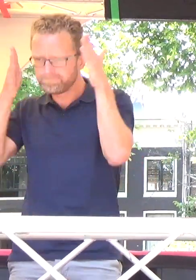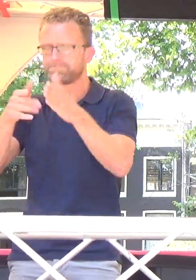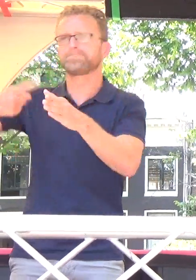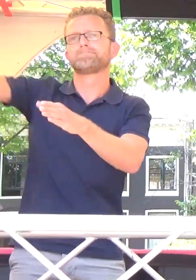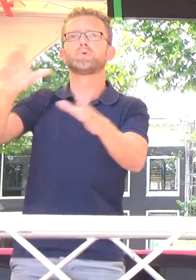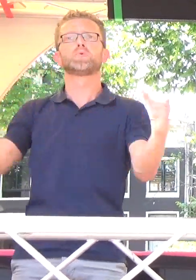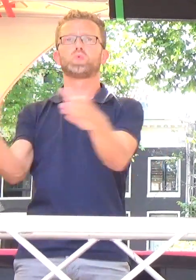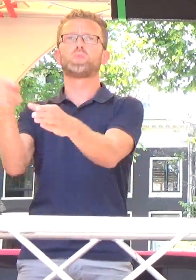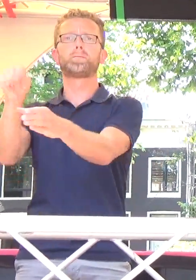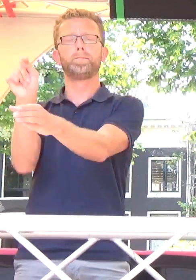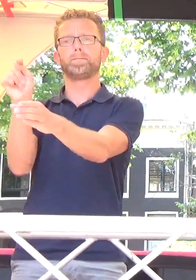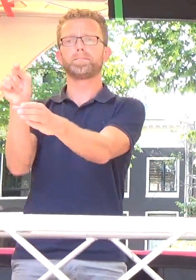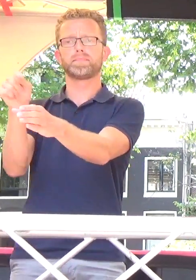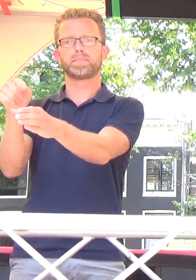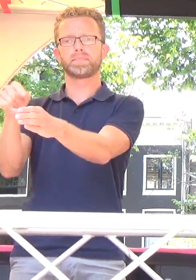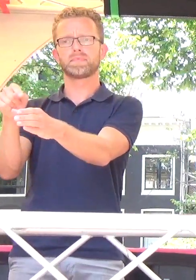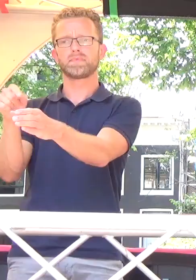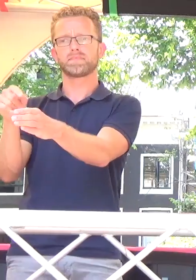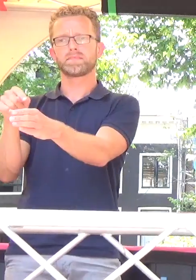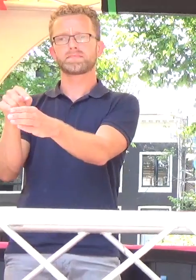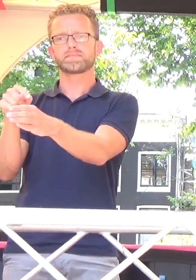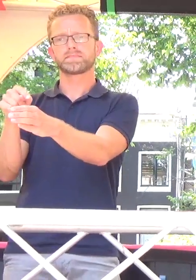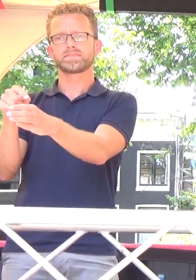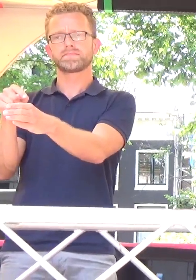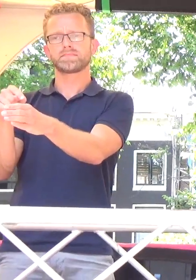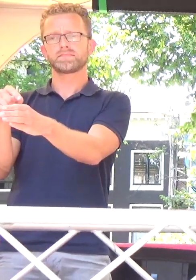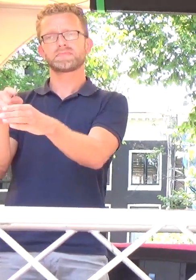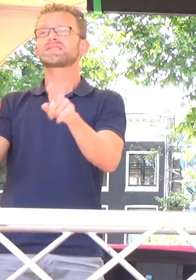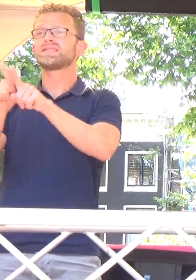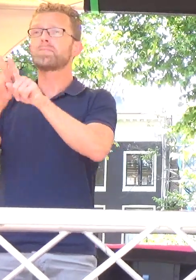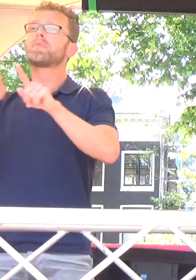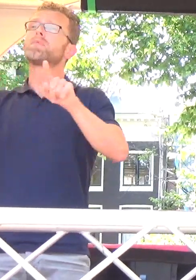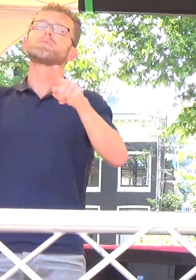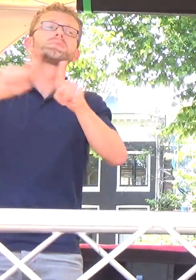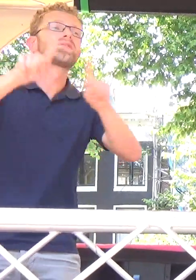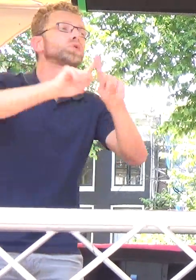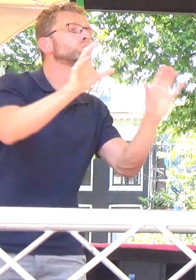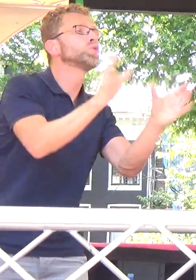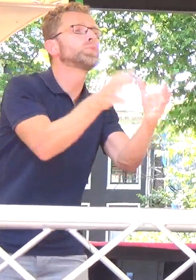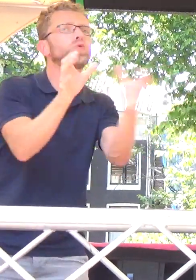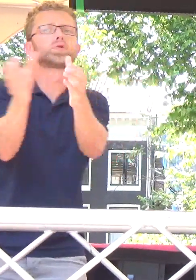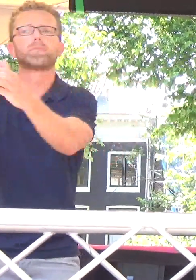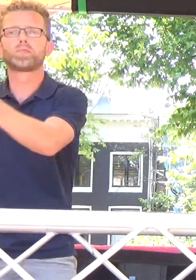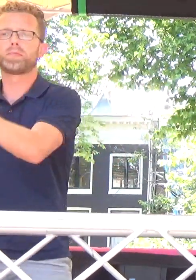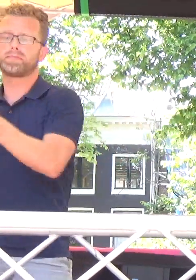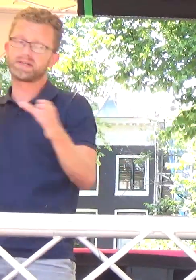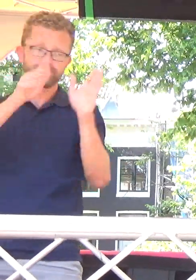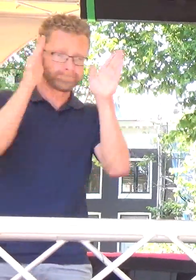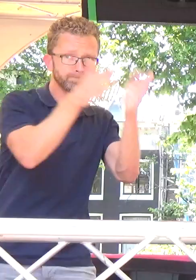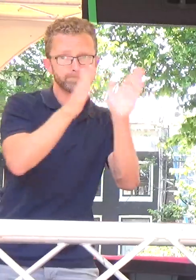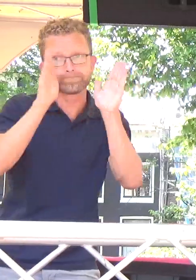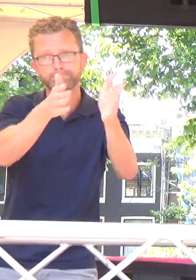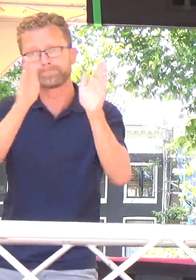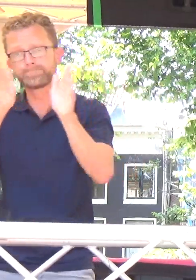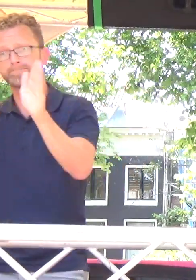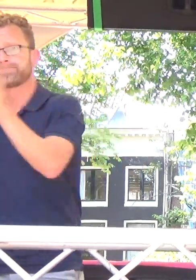the other key populations, the services that they need. We need to pay more attention to